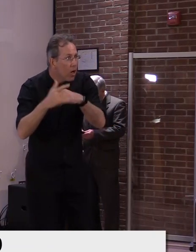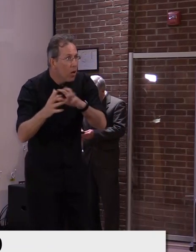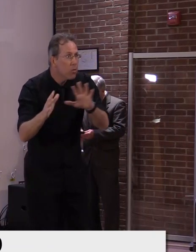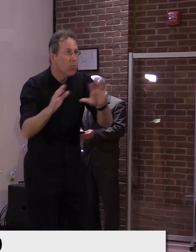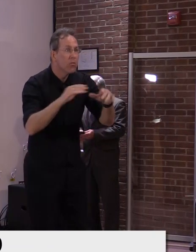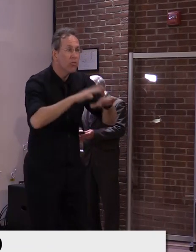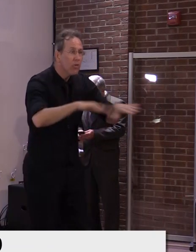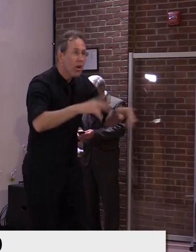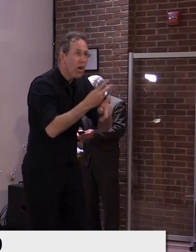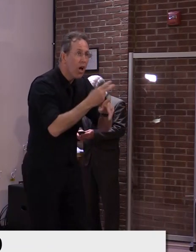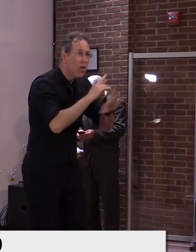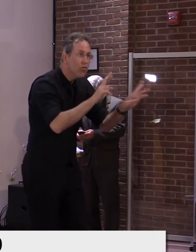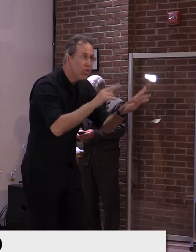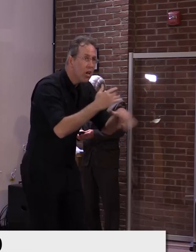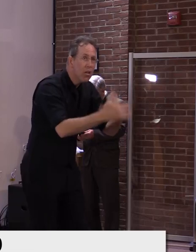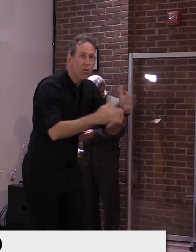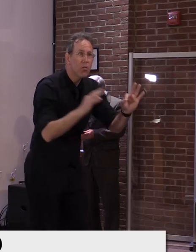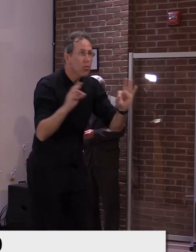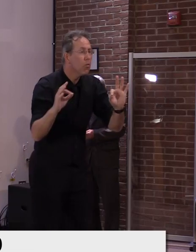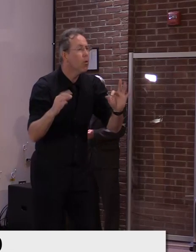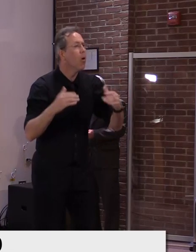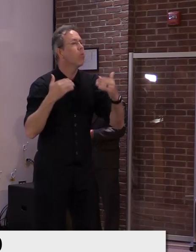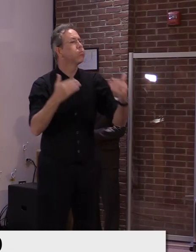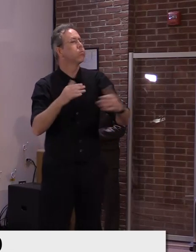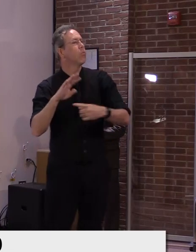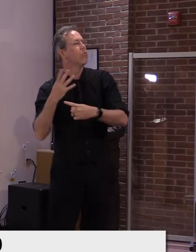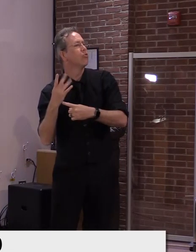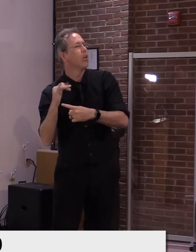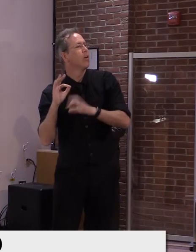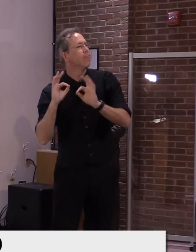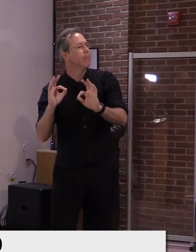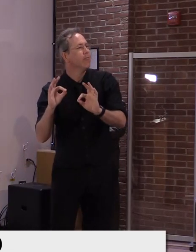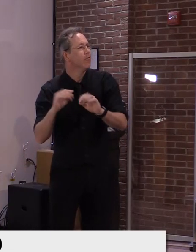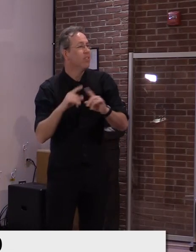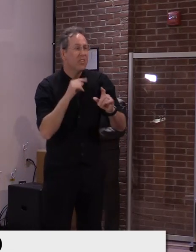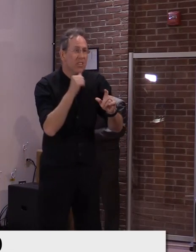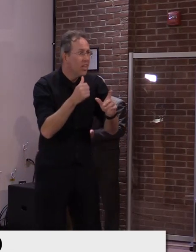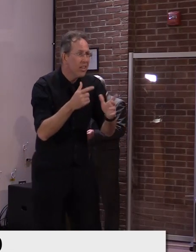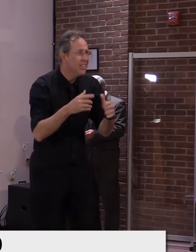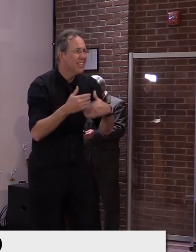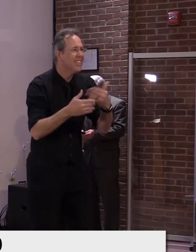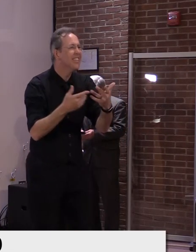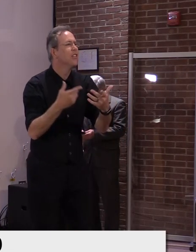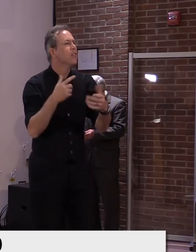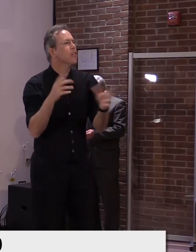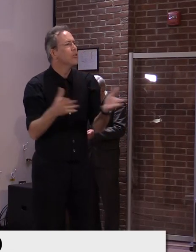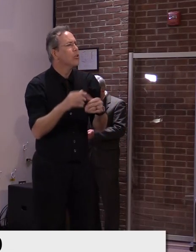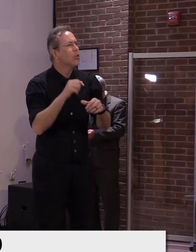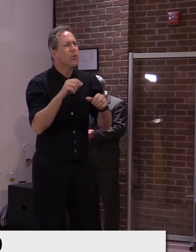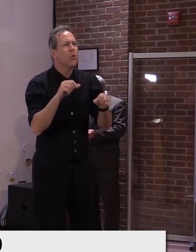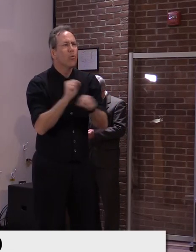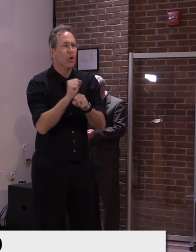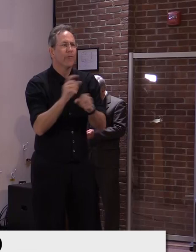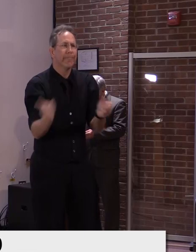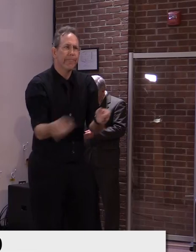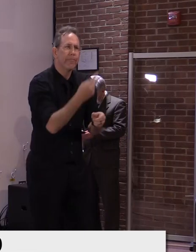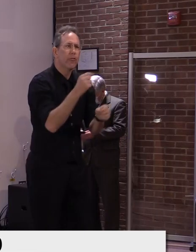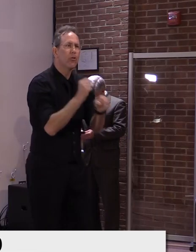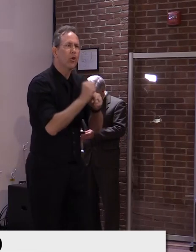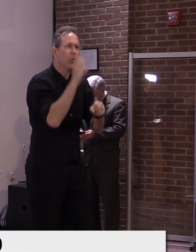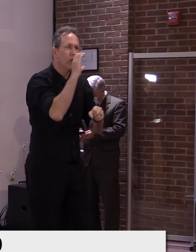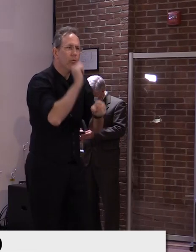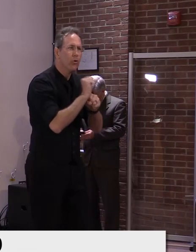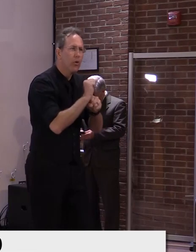All right, thank you, Governor. Appreciate your time, and I will talk to you again on Friday. Thank you. Avery, WCAX.